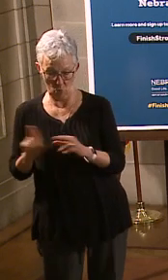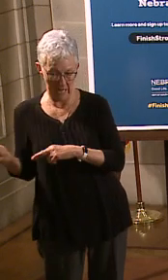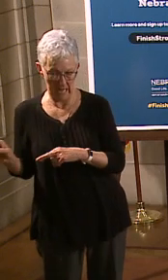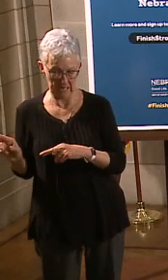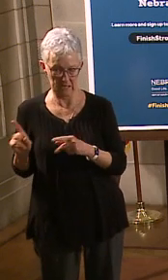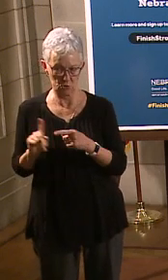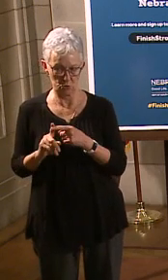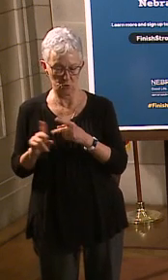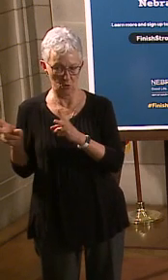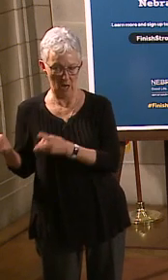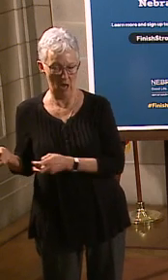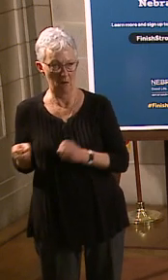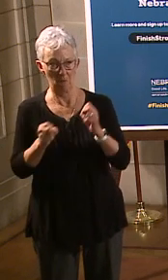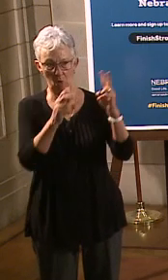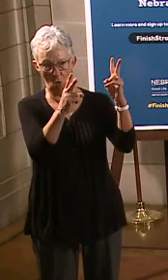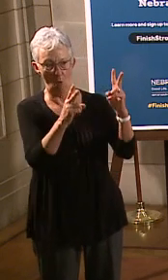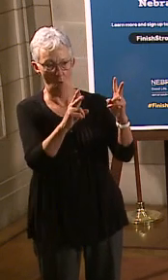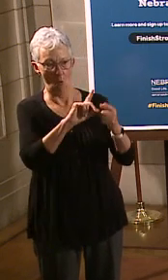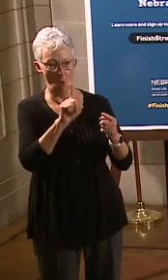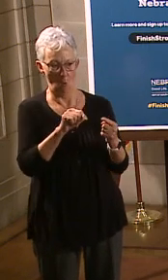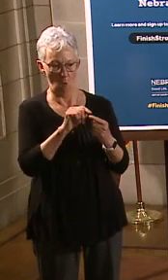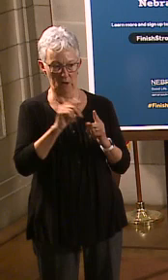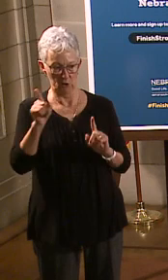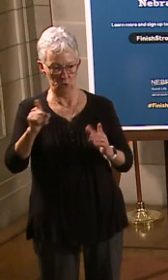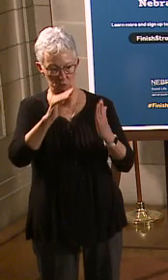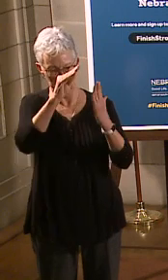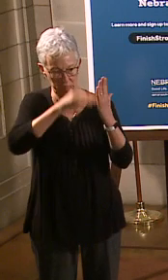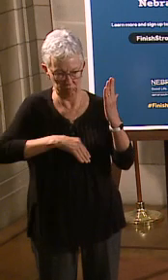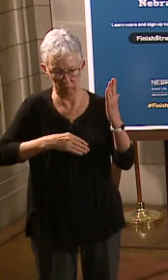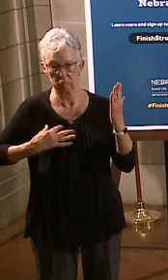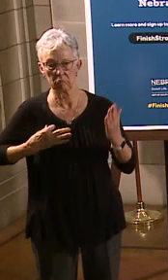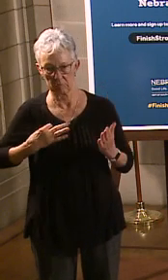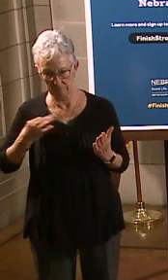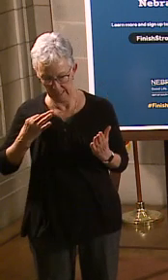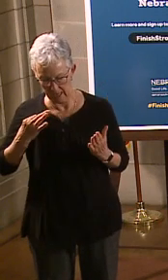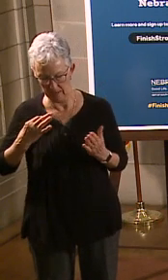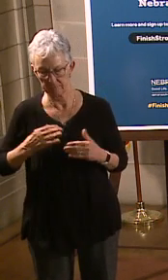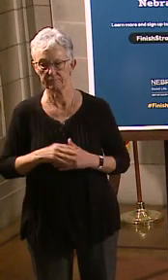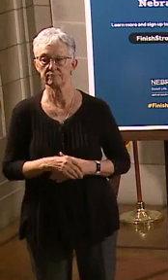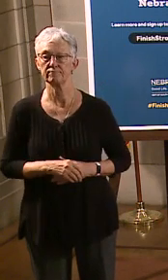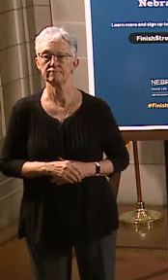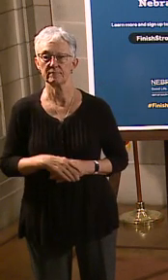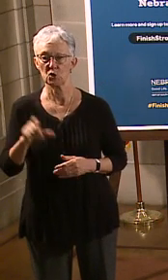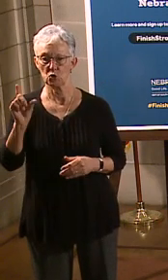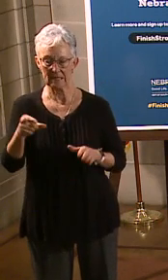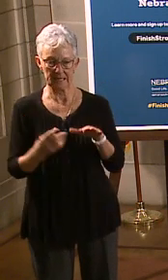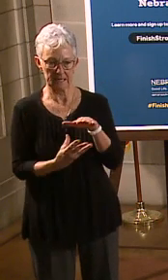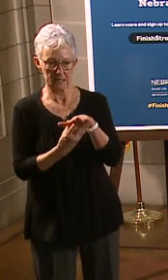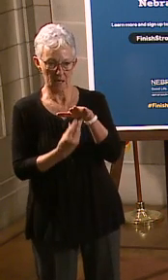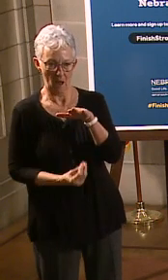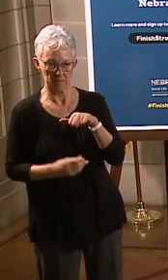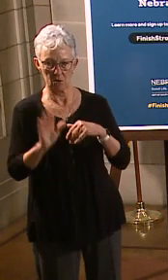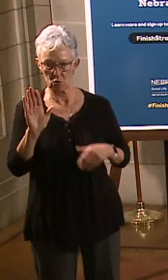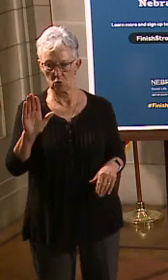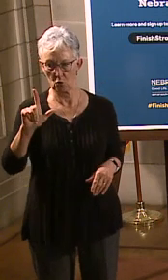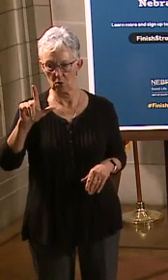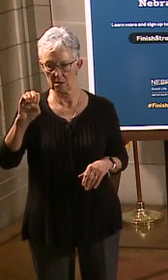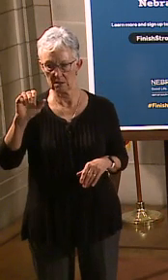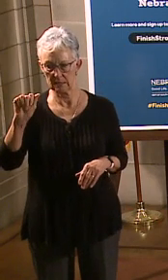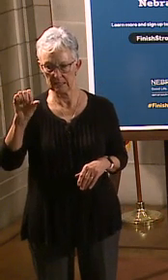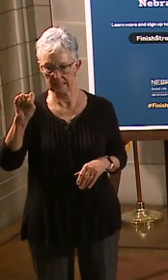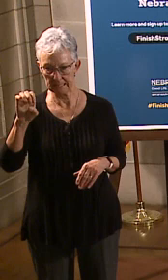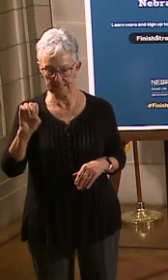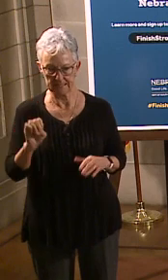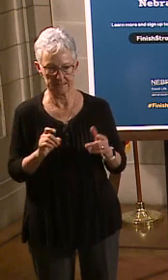that documentation at the time that you're going through the application. So what will you need? You will need a copy of your lease. You will need proof that